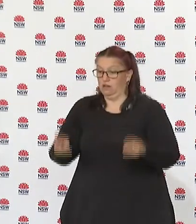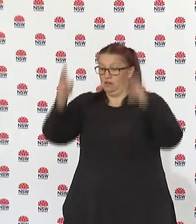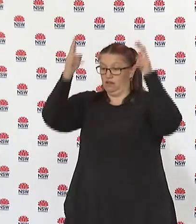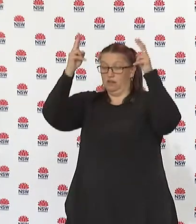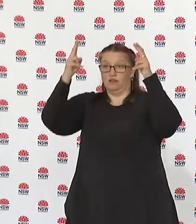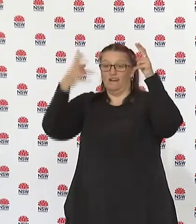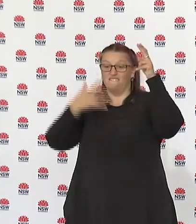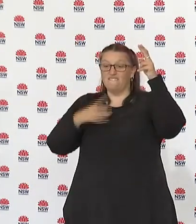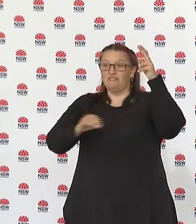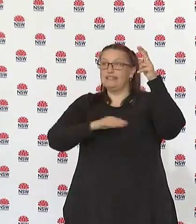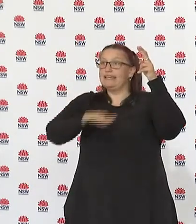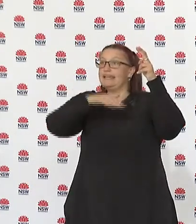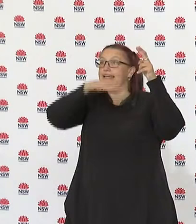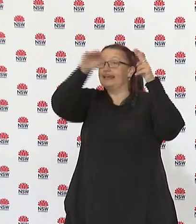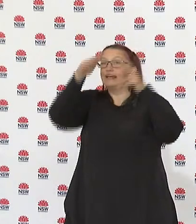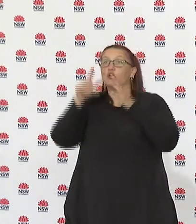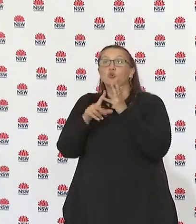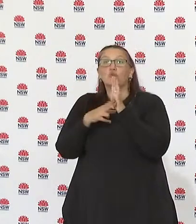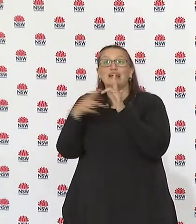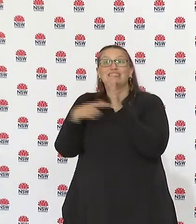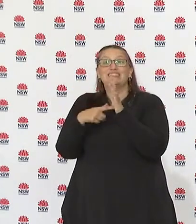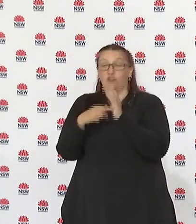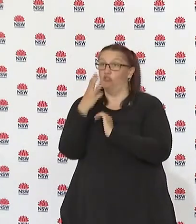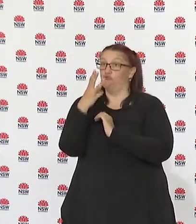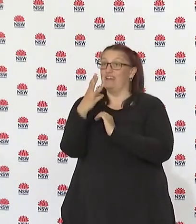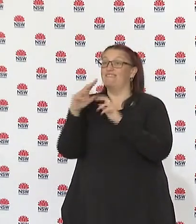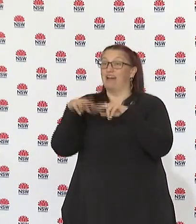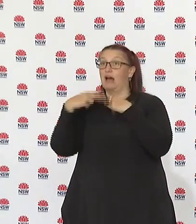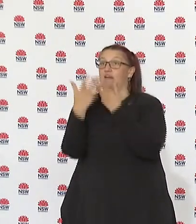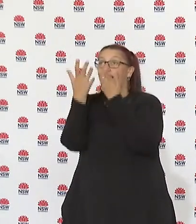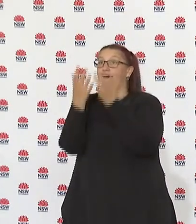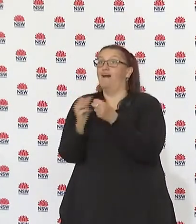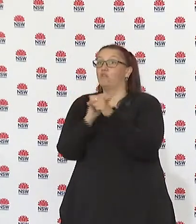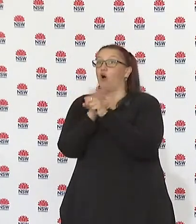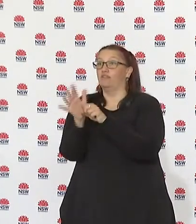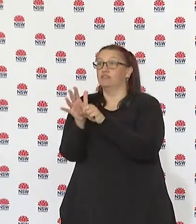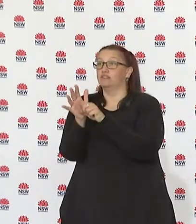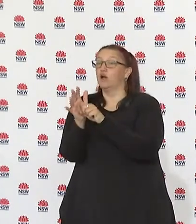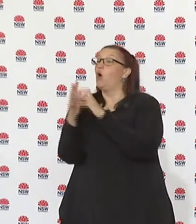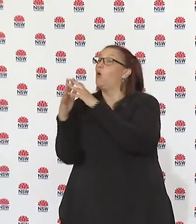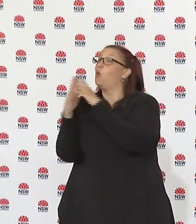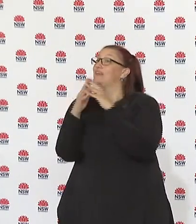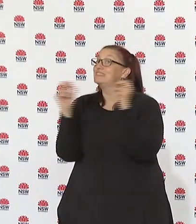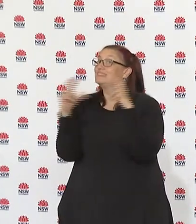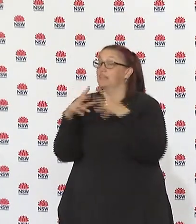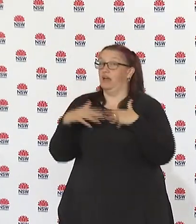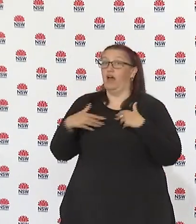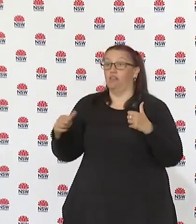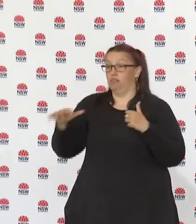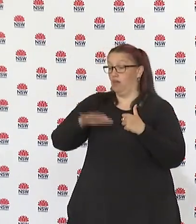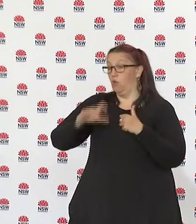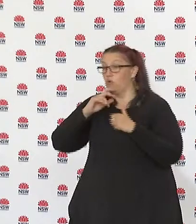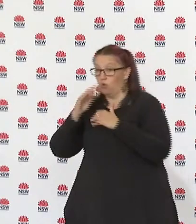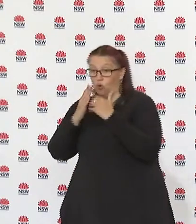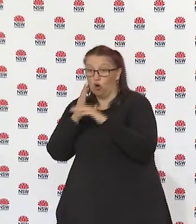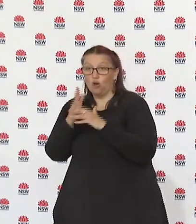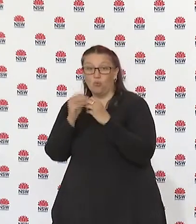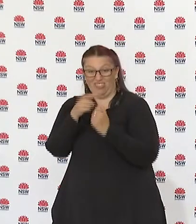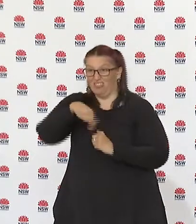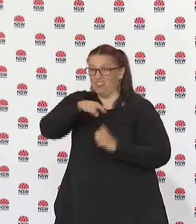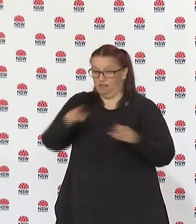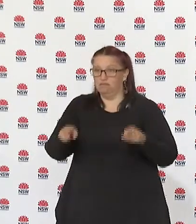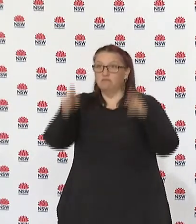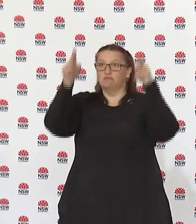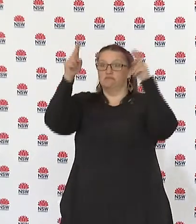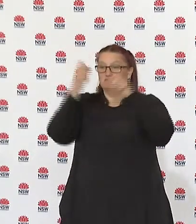Blacktown. Western Sydney Local Health District is working closely with the residents in building management to assess the situation and